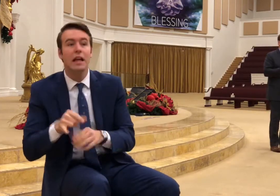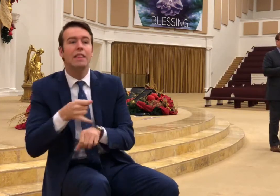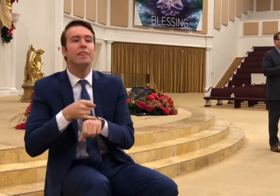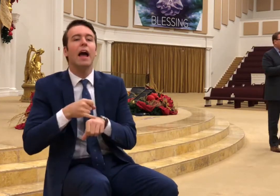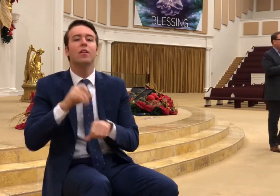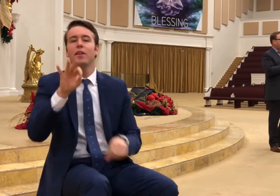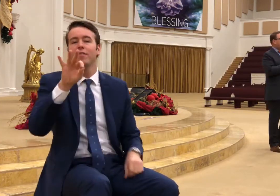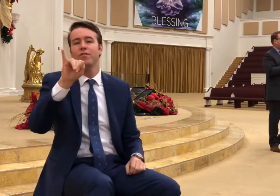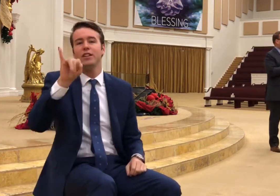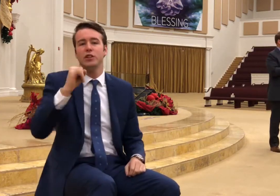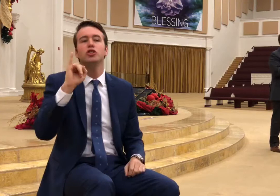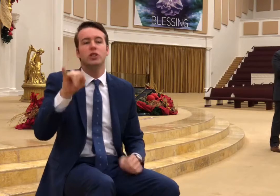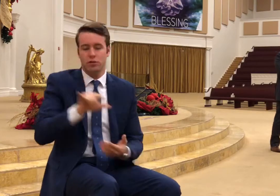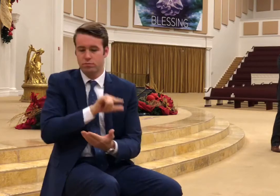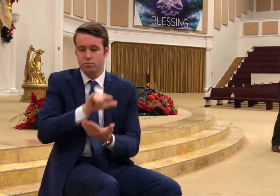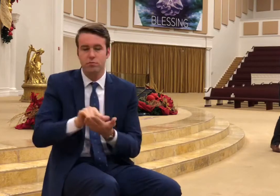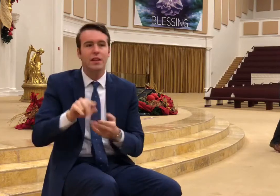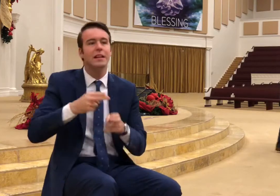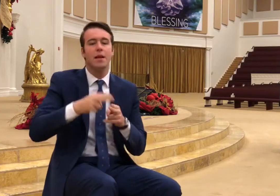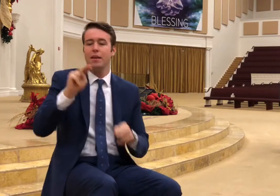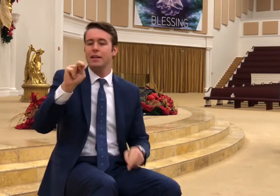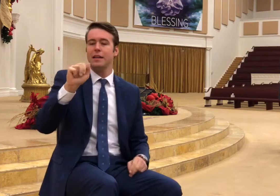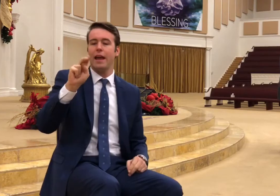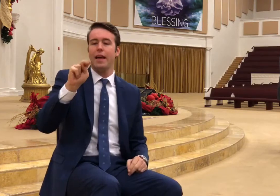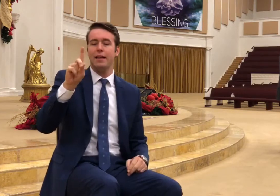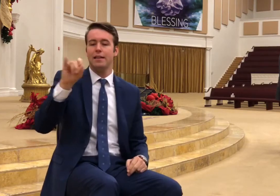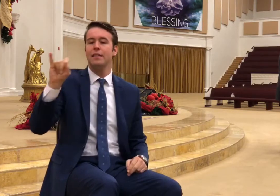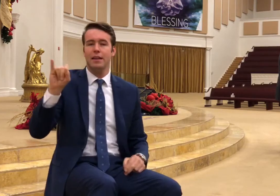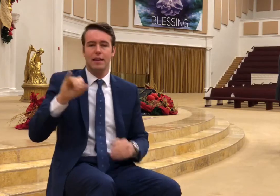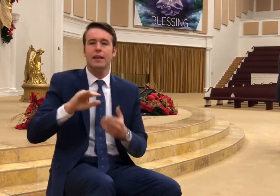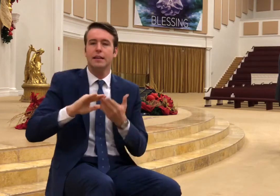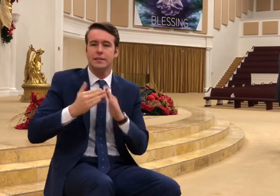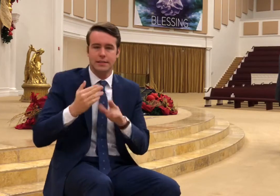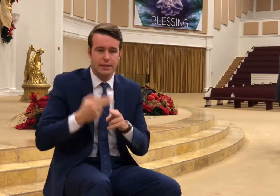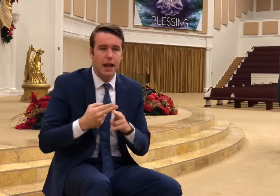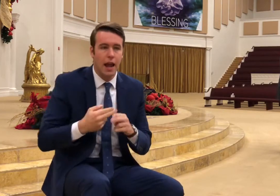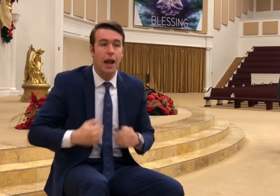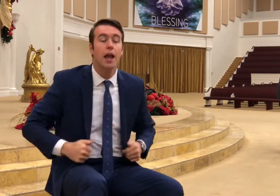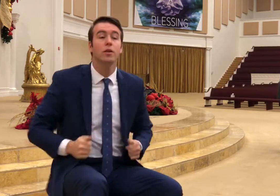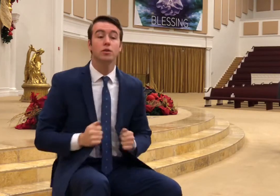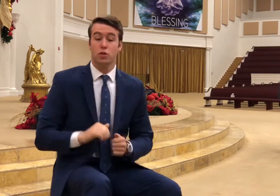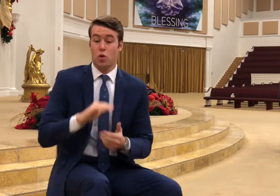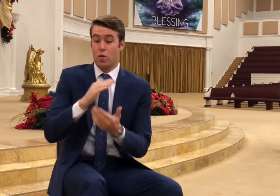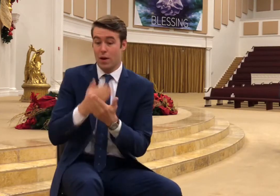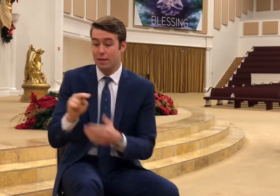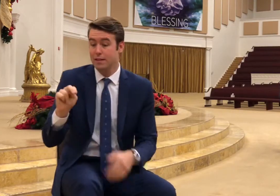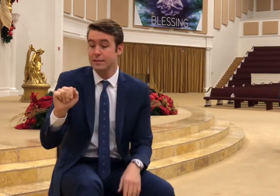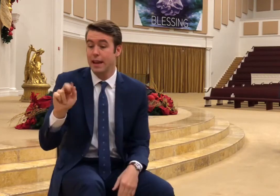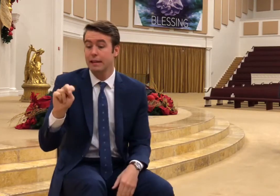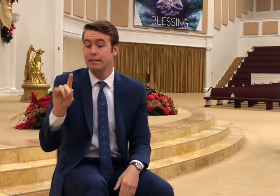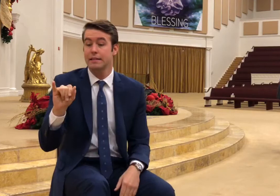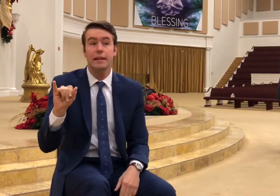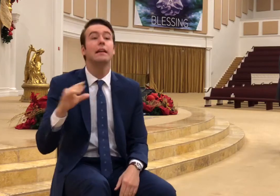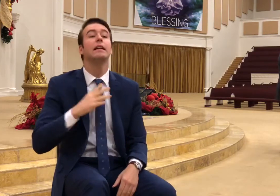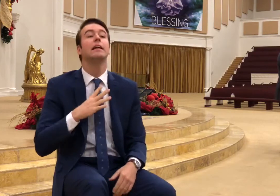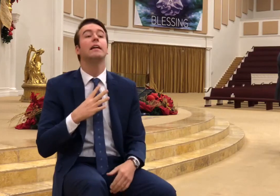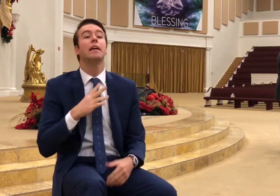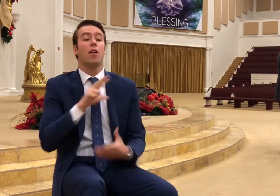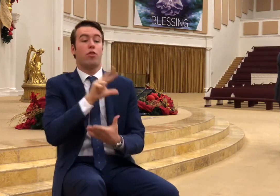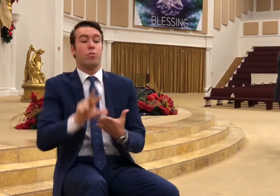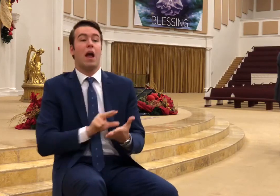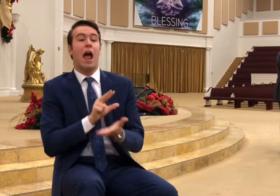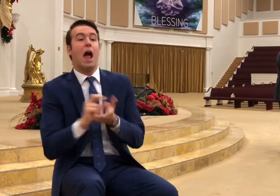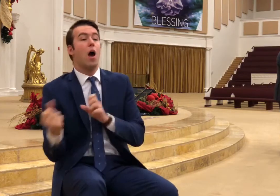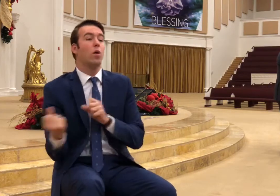islands of Fiji in Nandi. And then after we got to Nandi, we had about a 3 hour